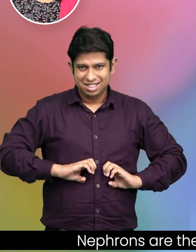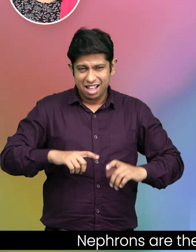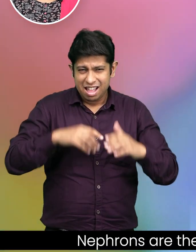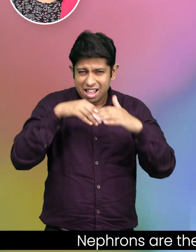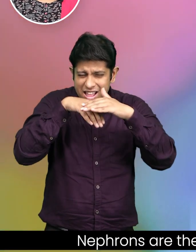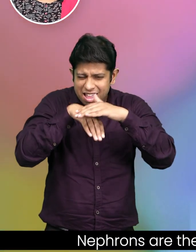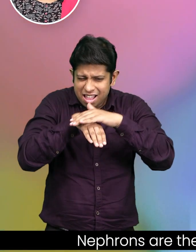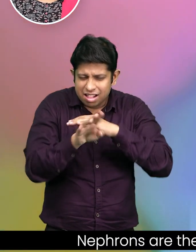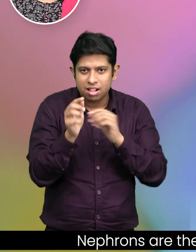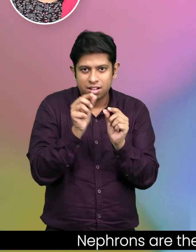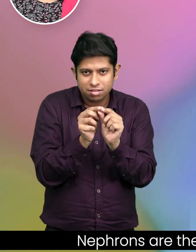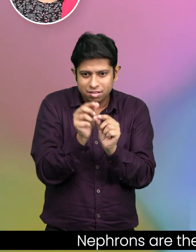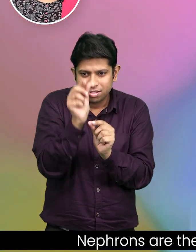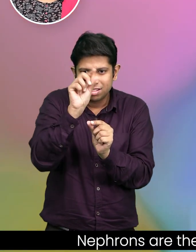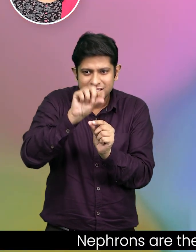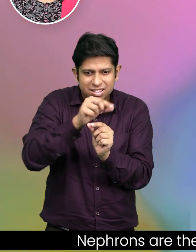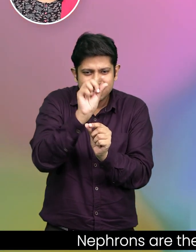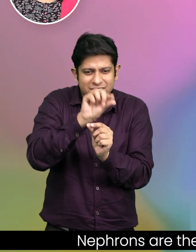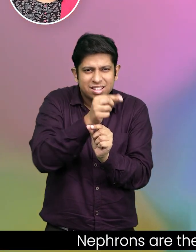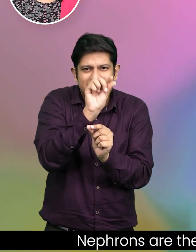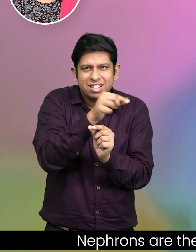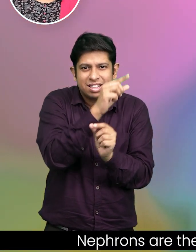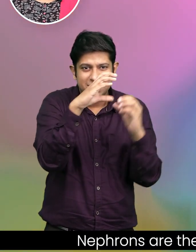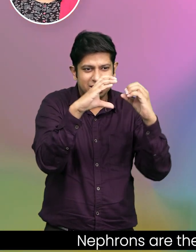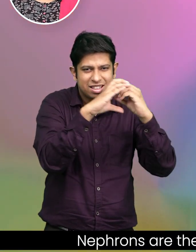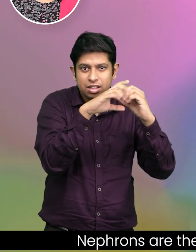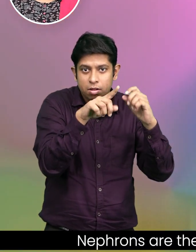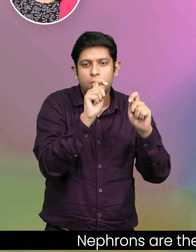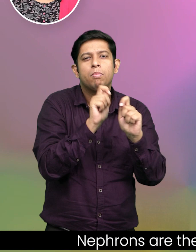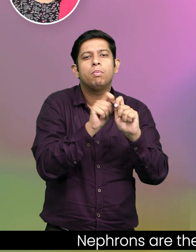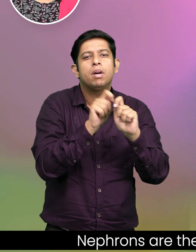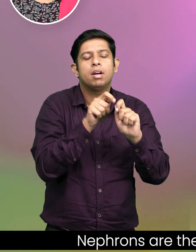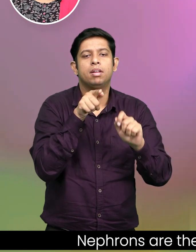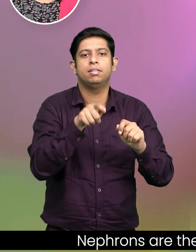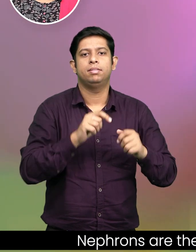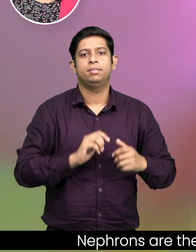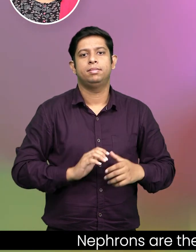Nephrons are the functional units found in the kidneys.